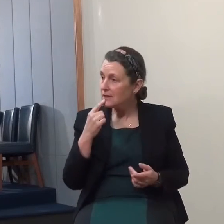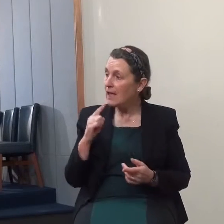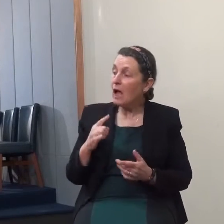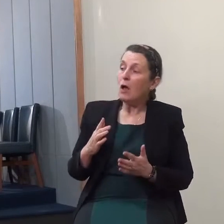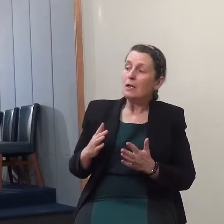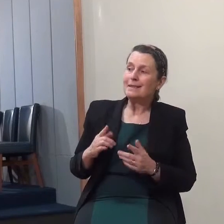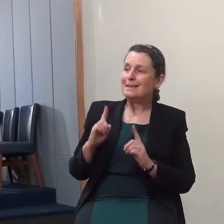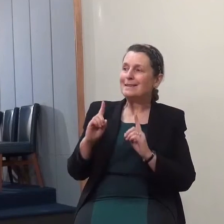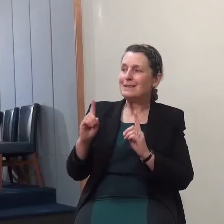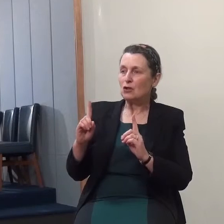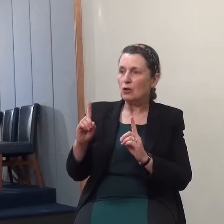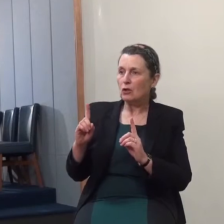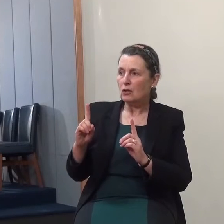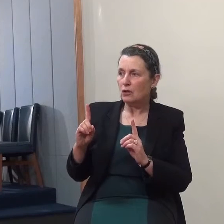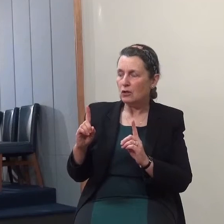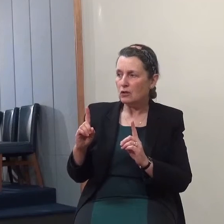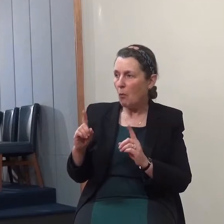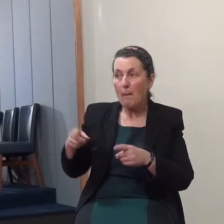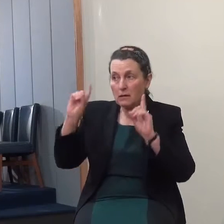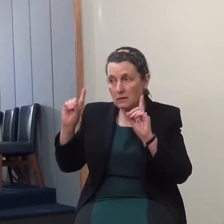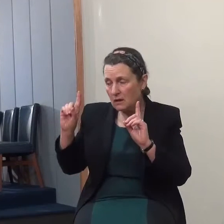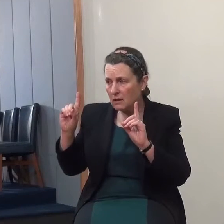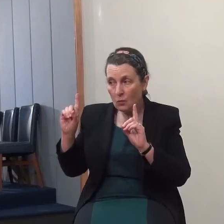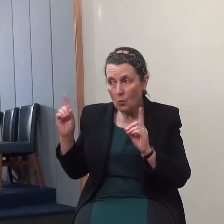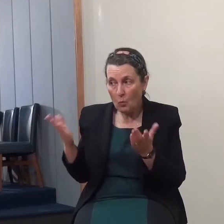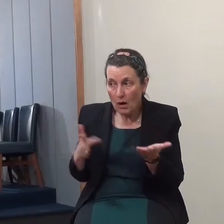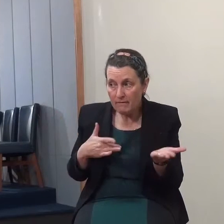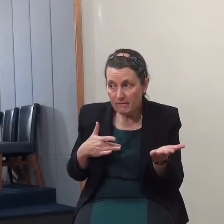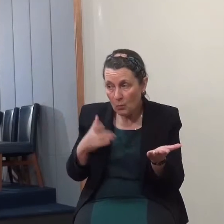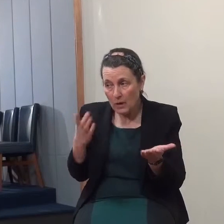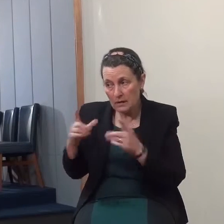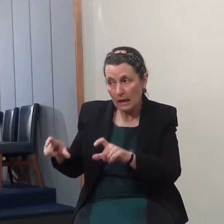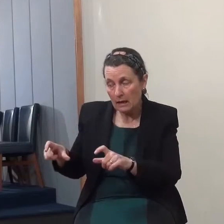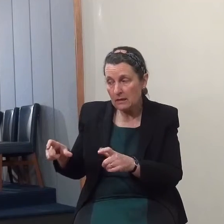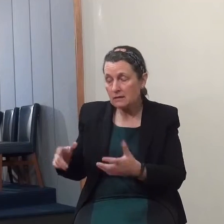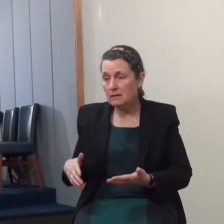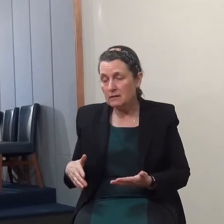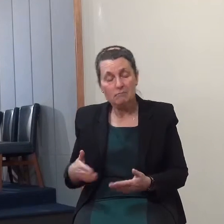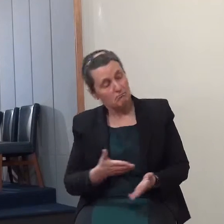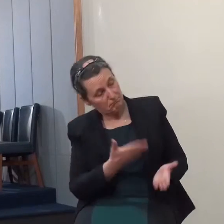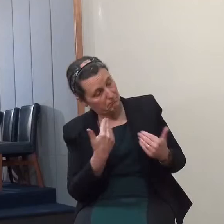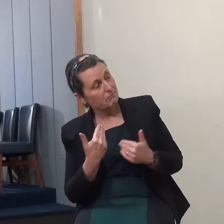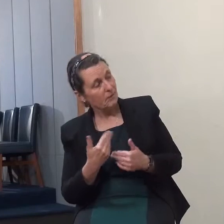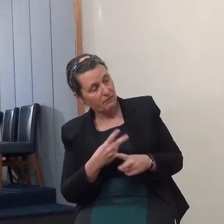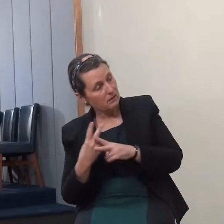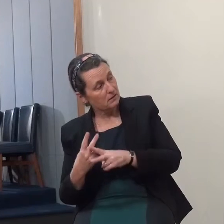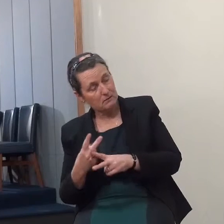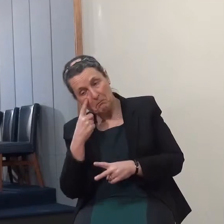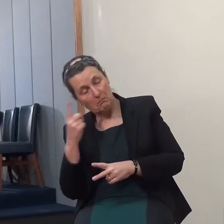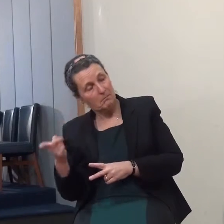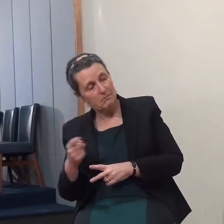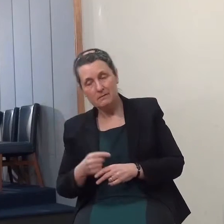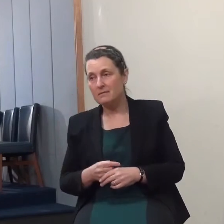being interpreted, "Master, where dwellest thou?" He said unto them, "Come and see." And they came and saw where